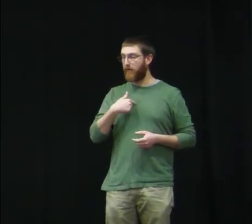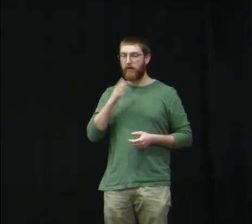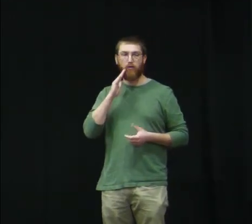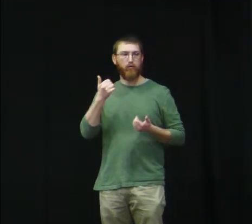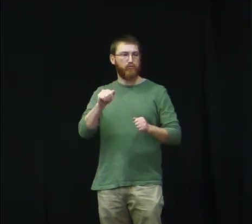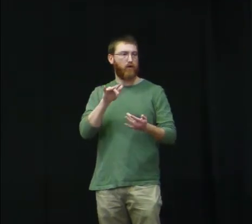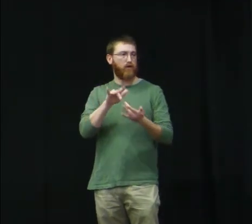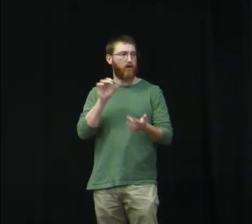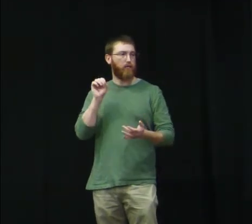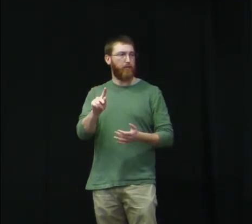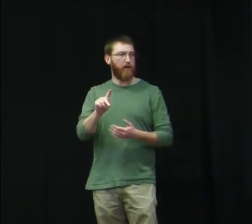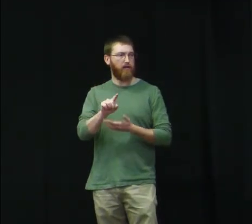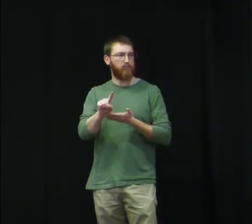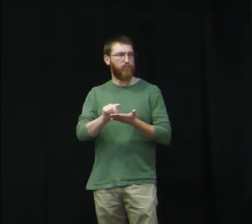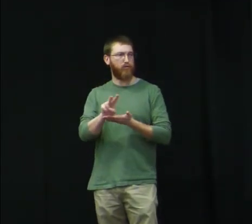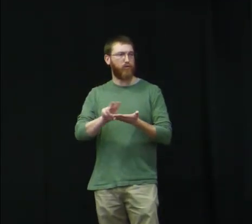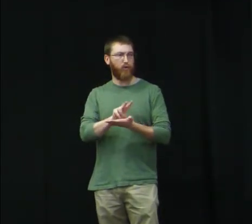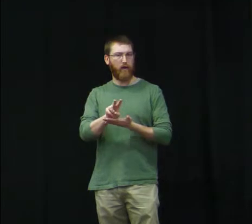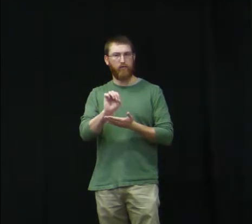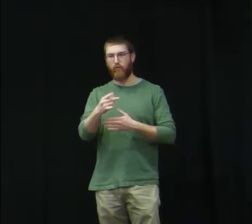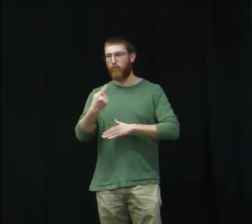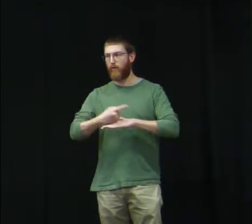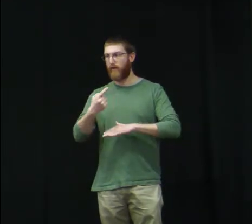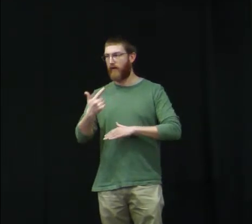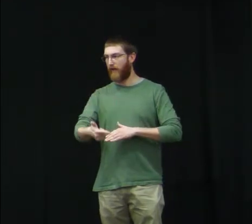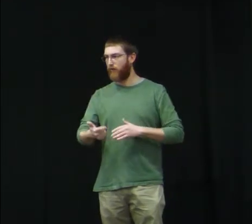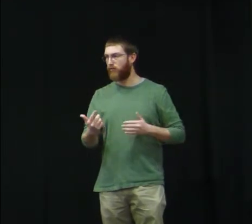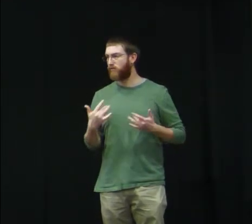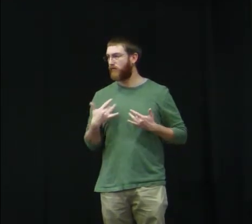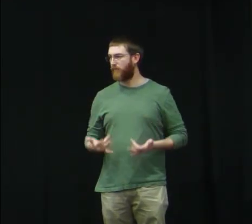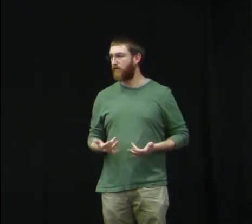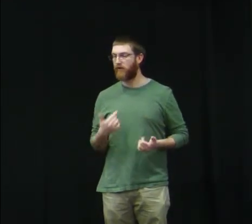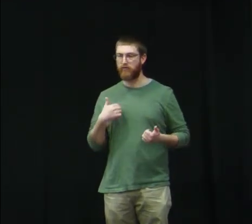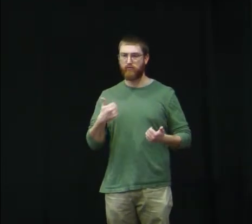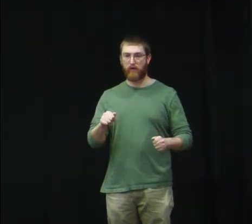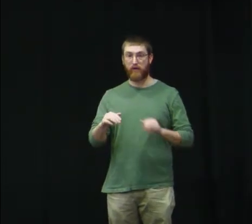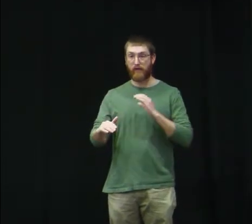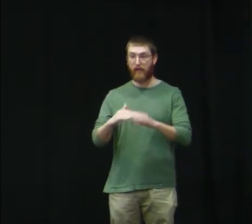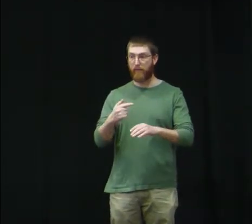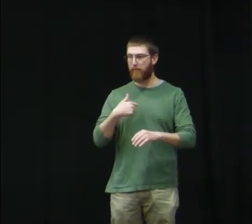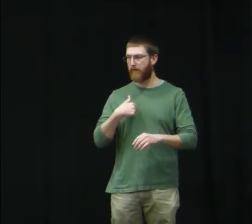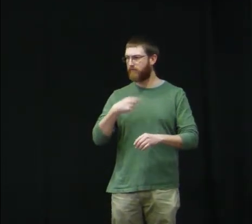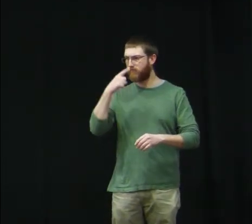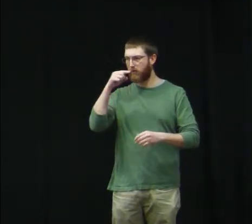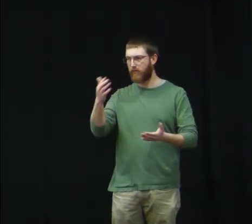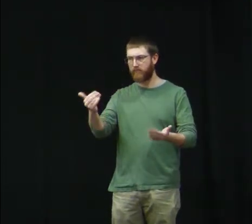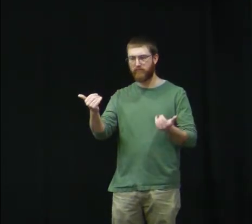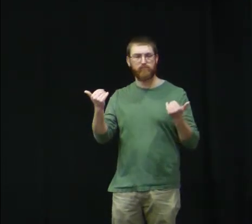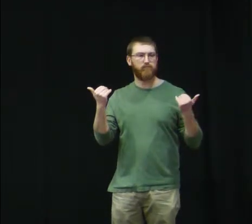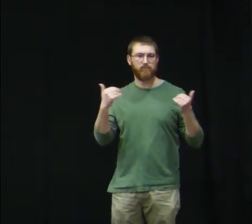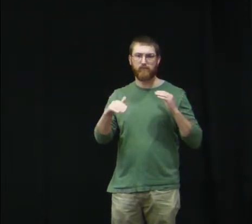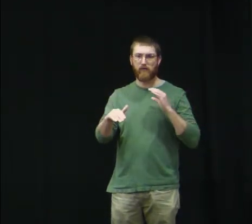back with you within a few hours or at least within a day. So, and if you need to, email me too. So